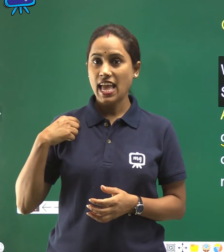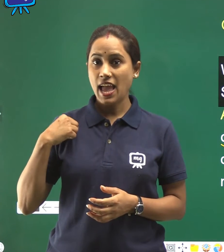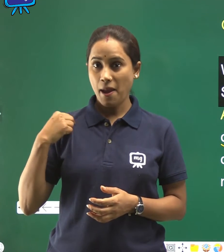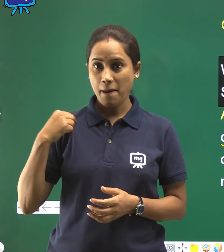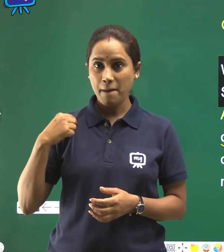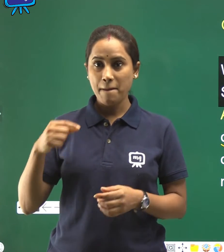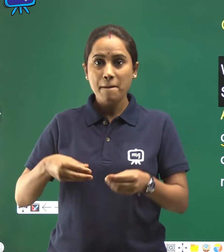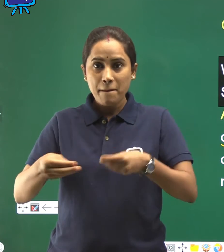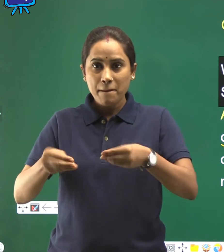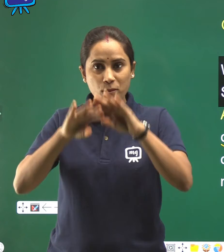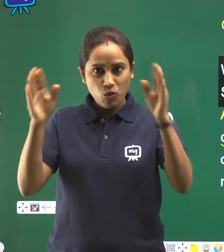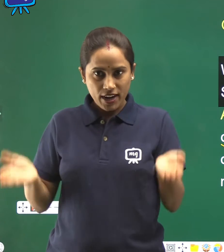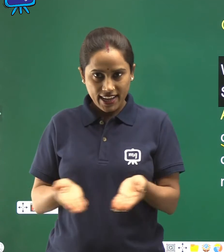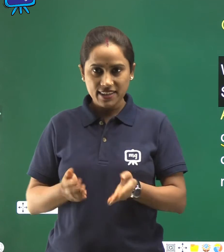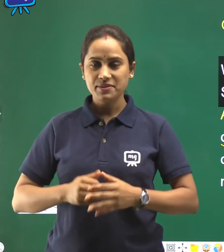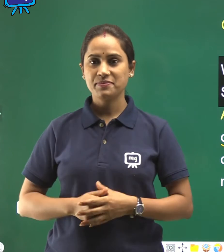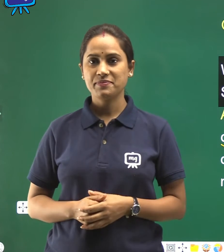boutique